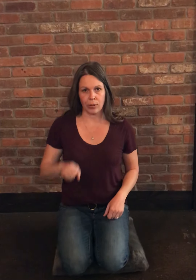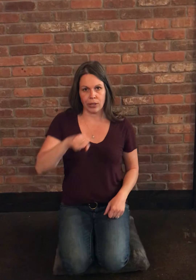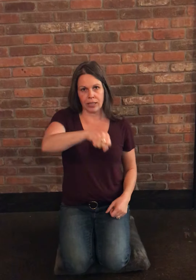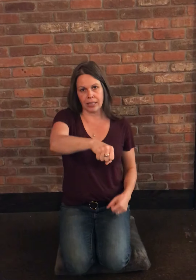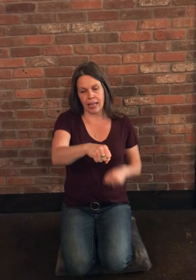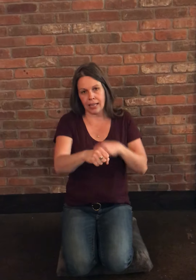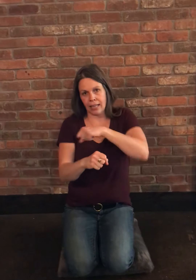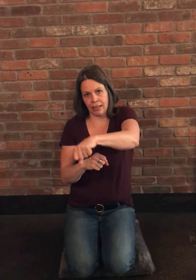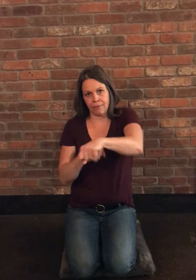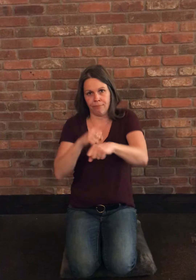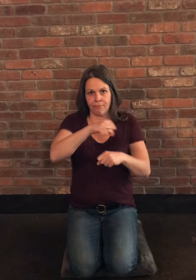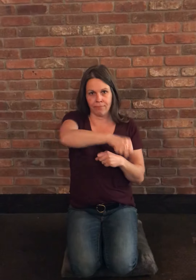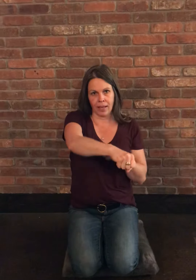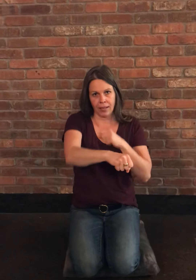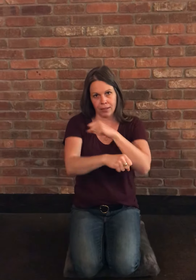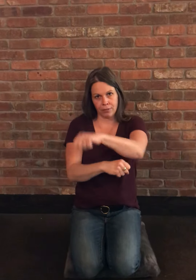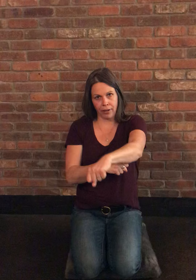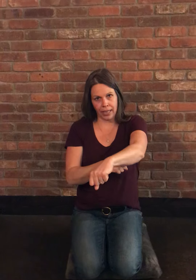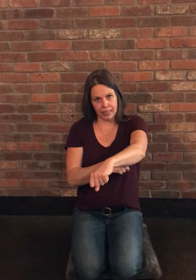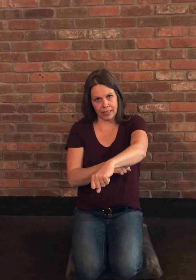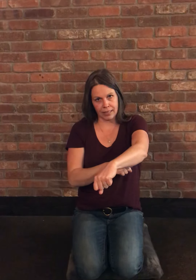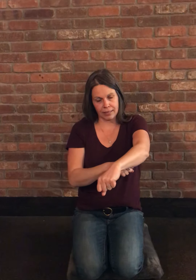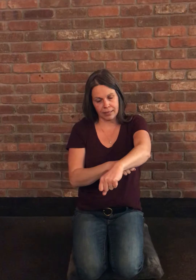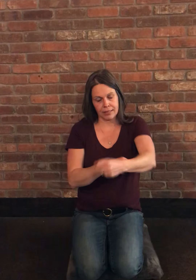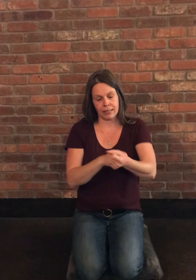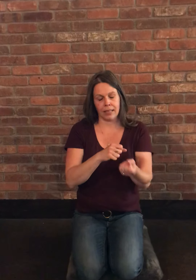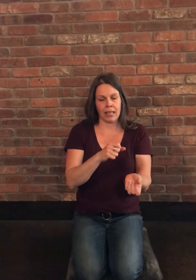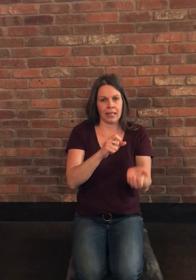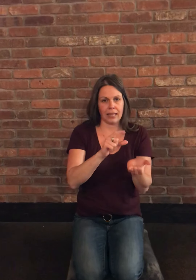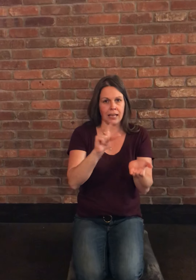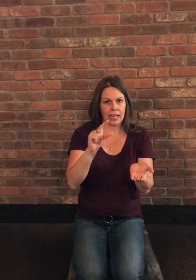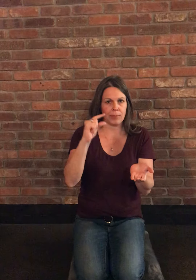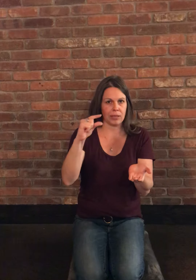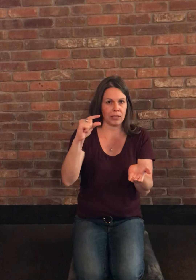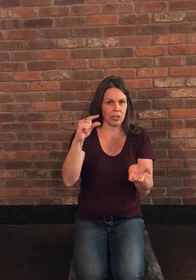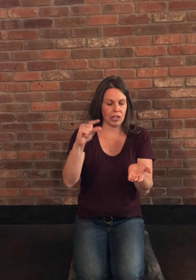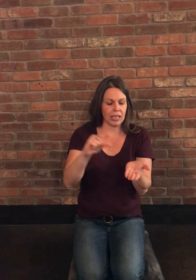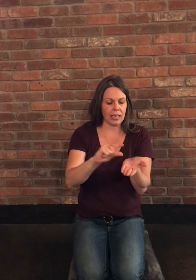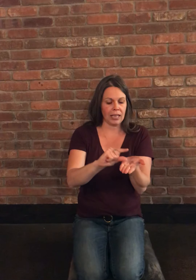You're going to kind of fight. And the gospel is G.